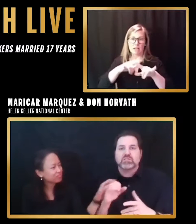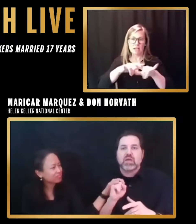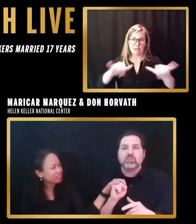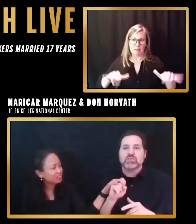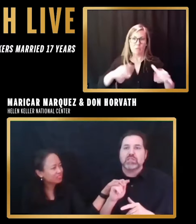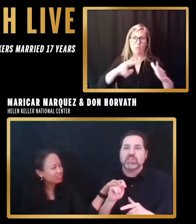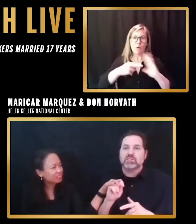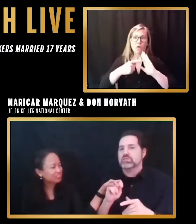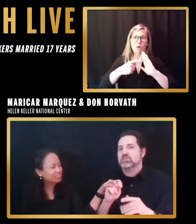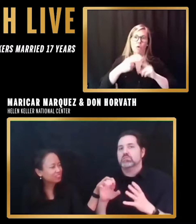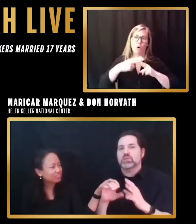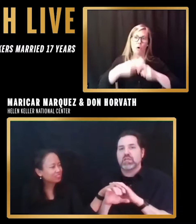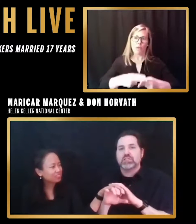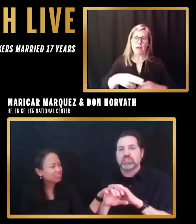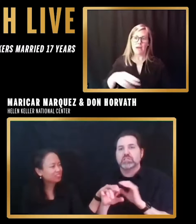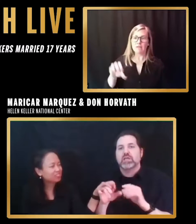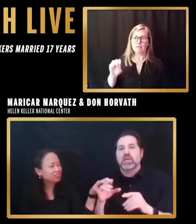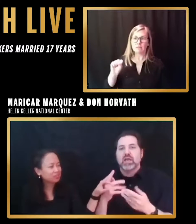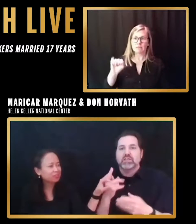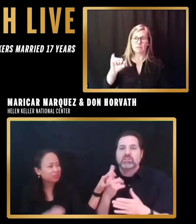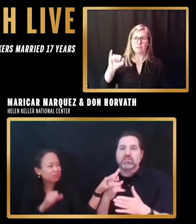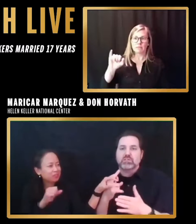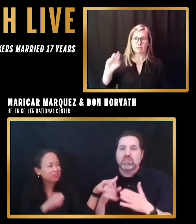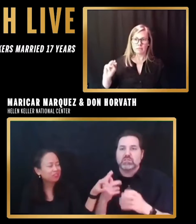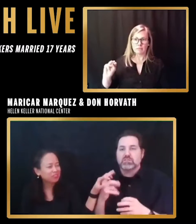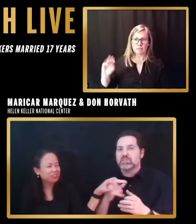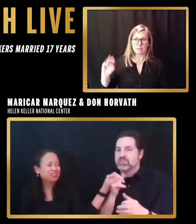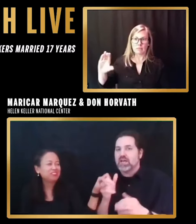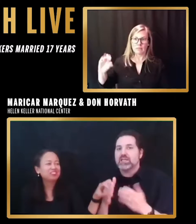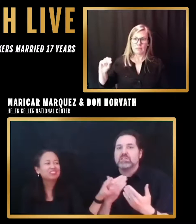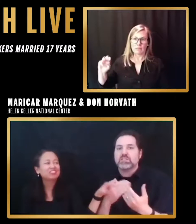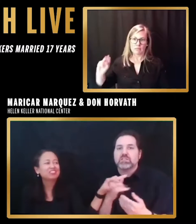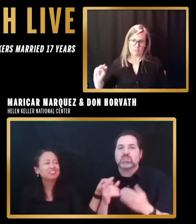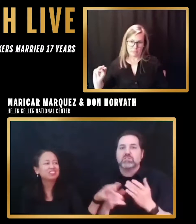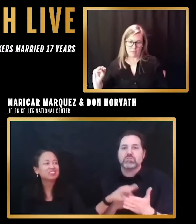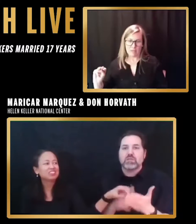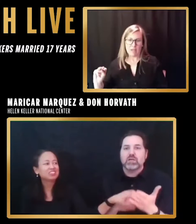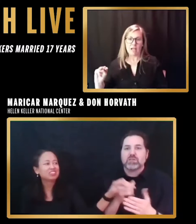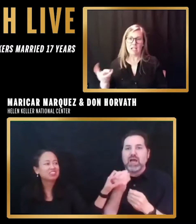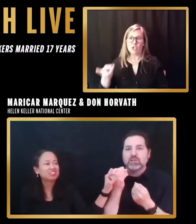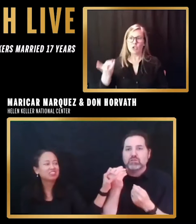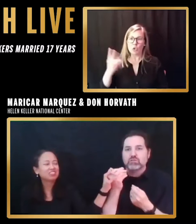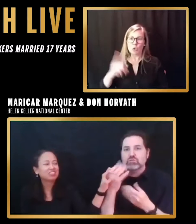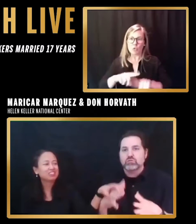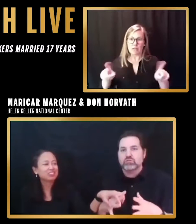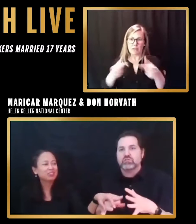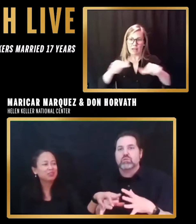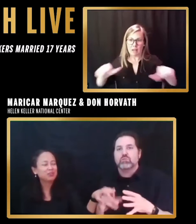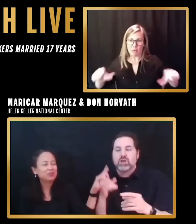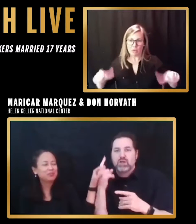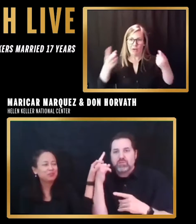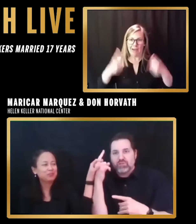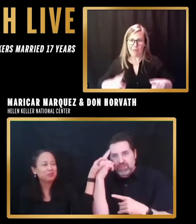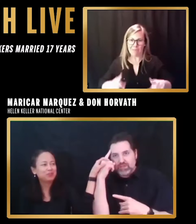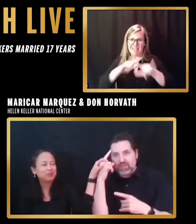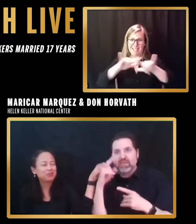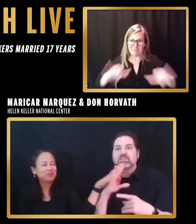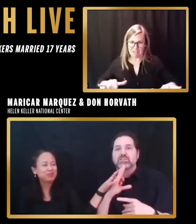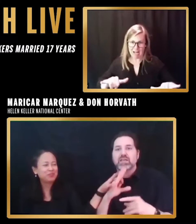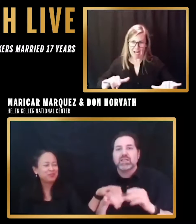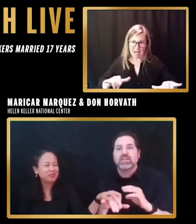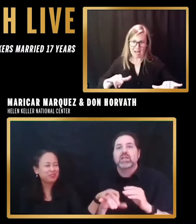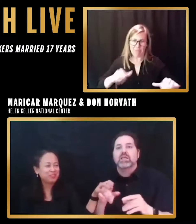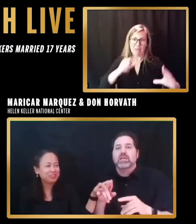because it's simultaneous communication. And it's not easy because sometimes I lose what I'm thinking